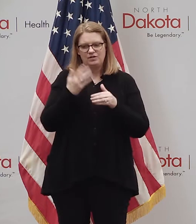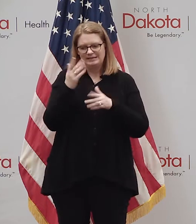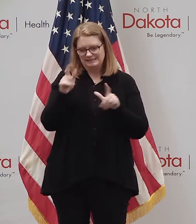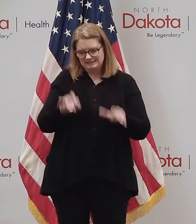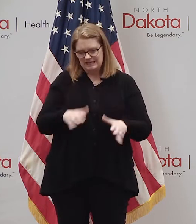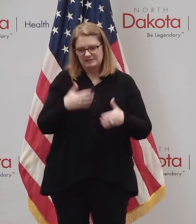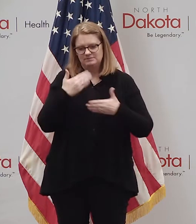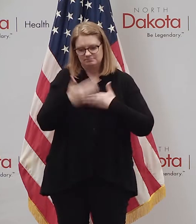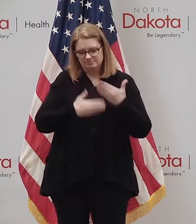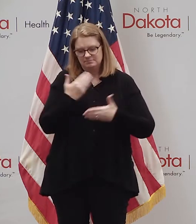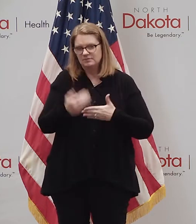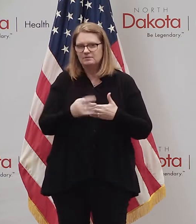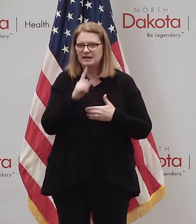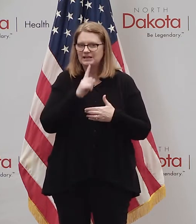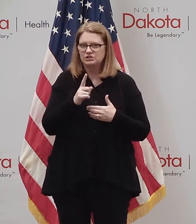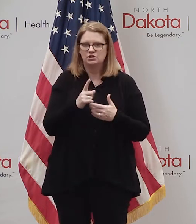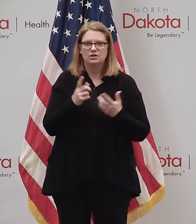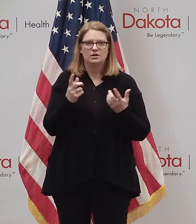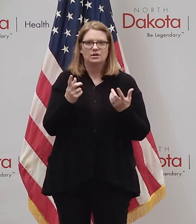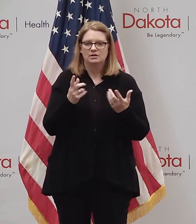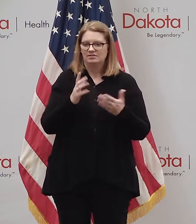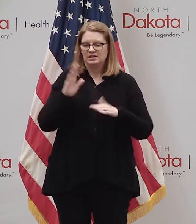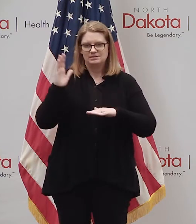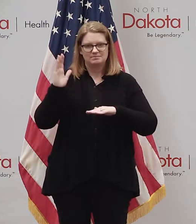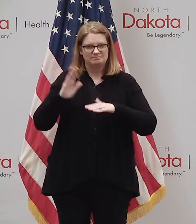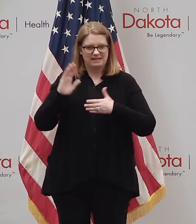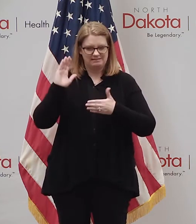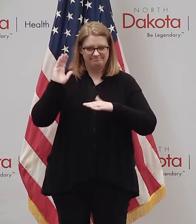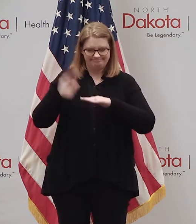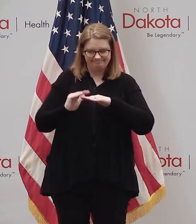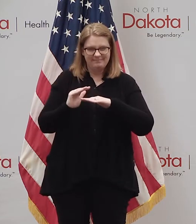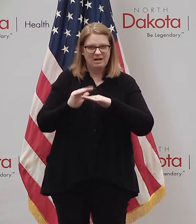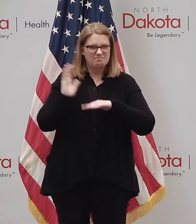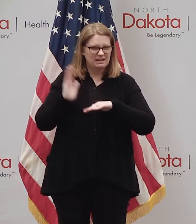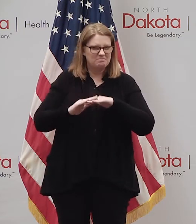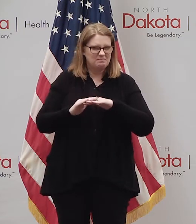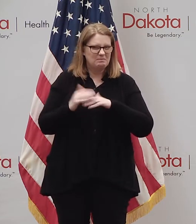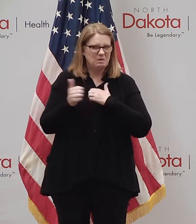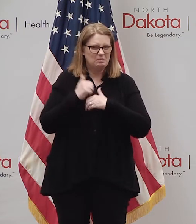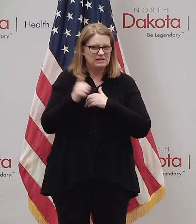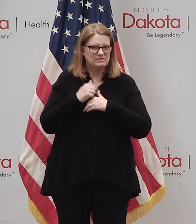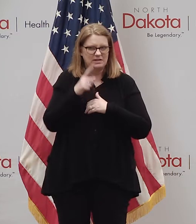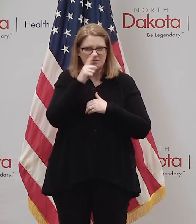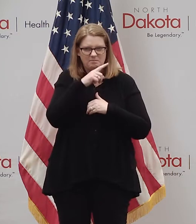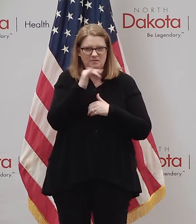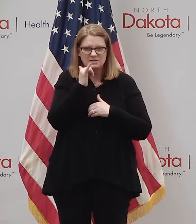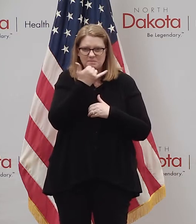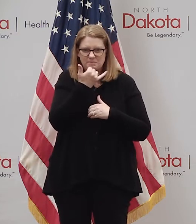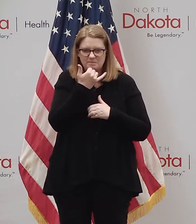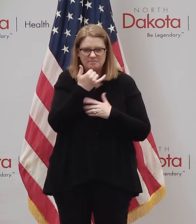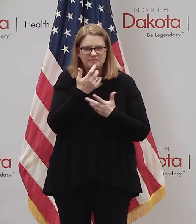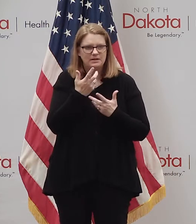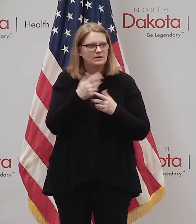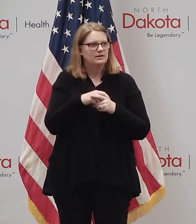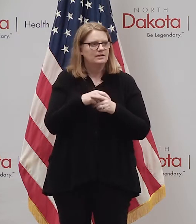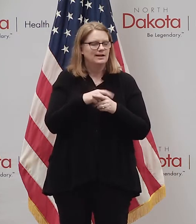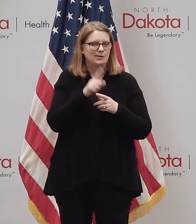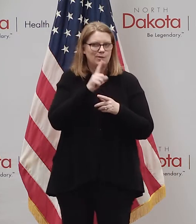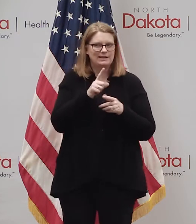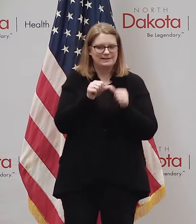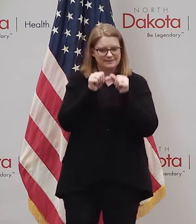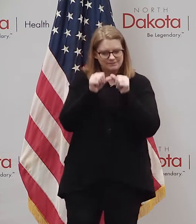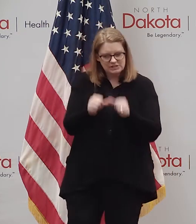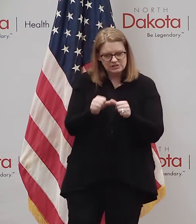to ensure that there is a minimal risk of having these false positives occur. It was actually the vigilance and